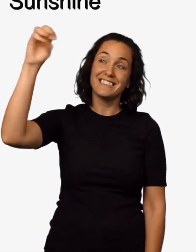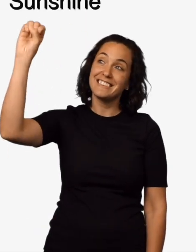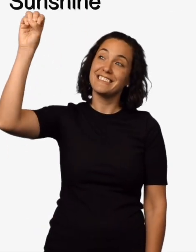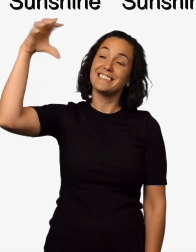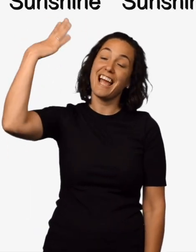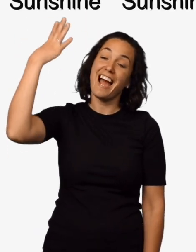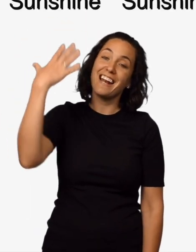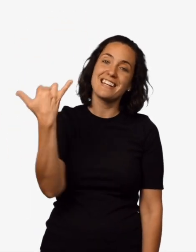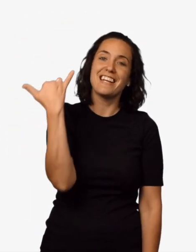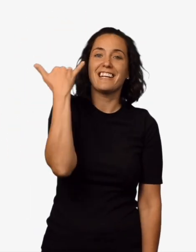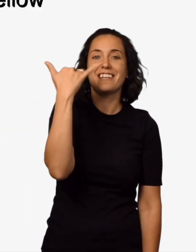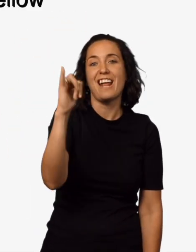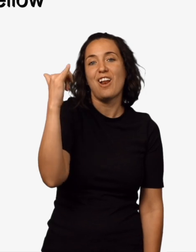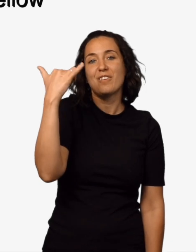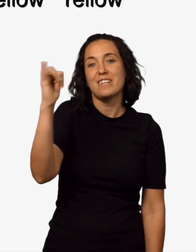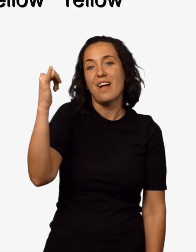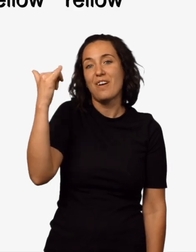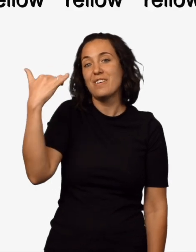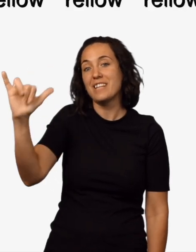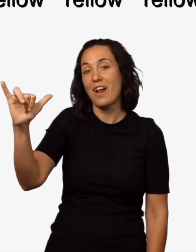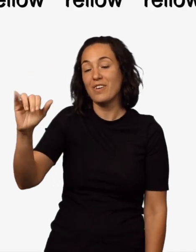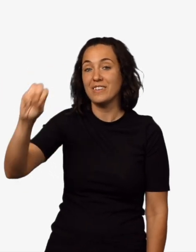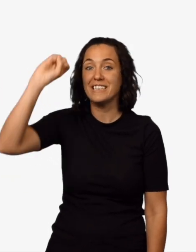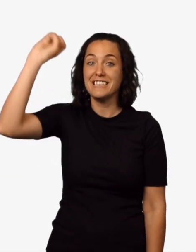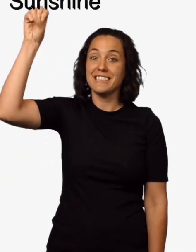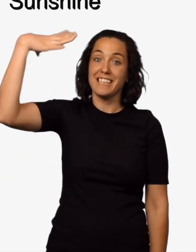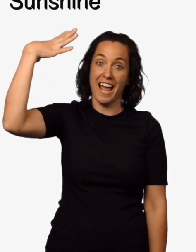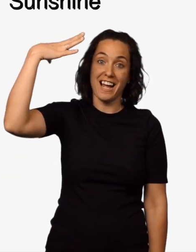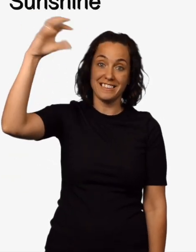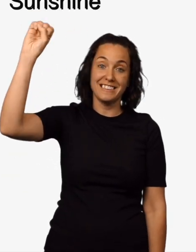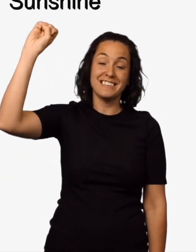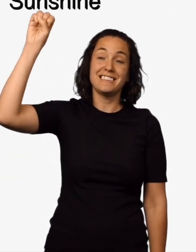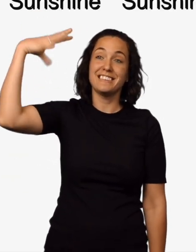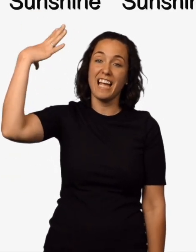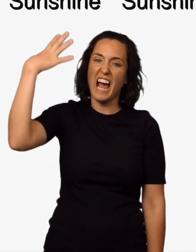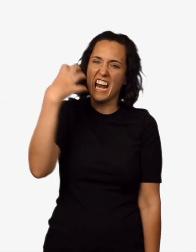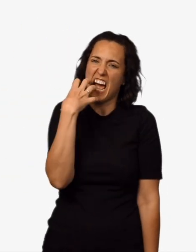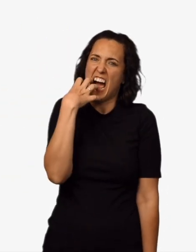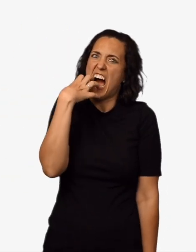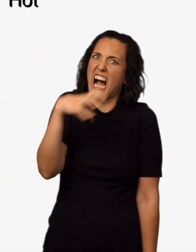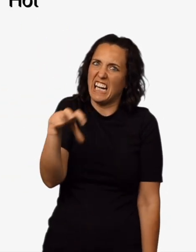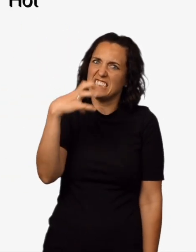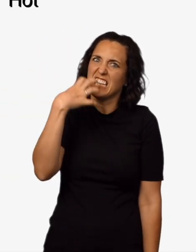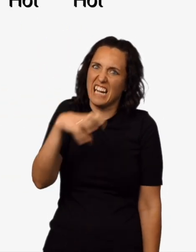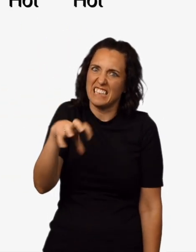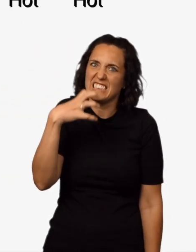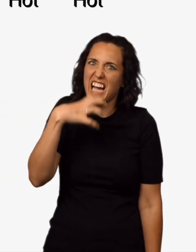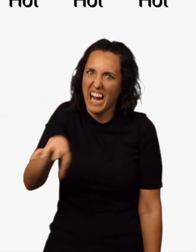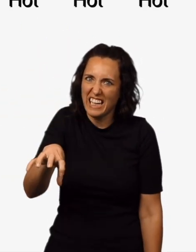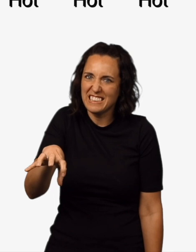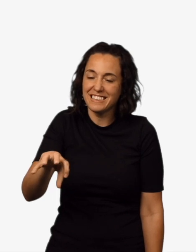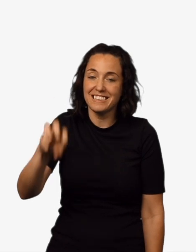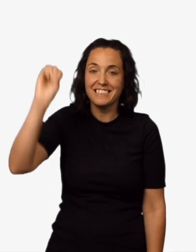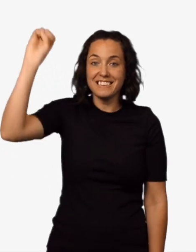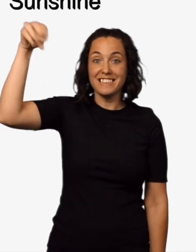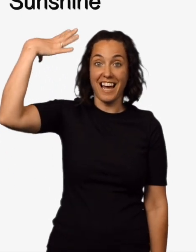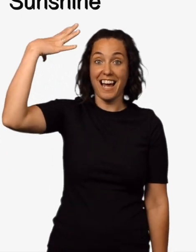Sunshine, sunshine, yellow, yellow, yellow. Sunshine, sunshine, hot, hot, hot.